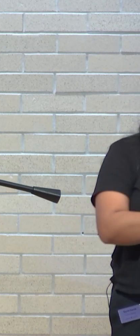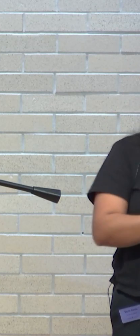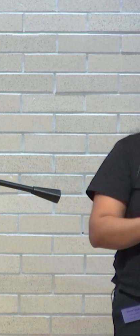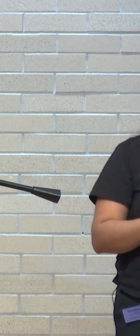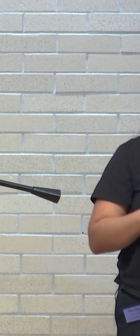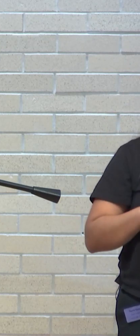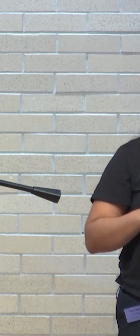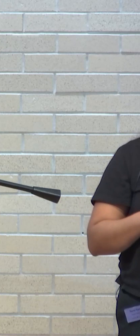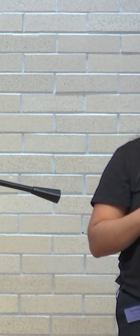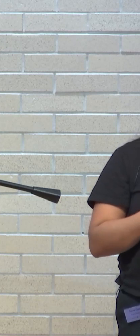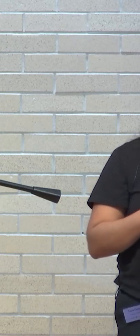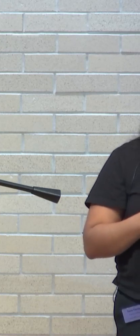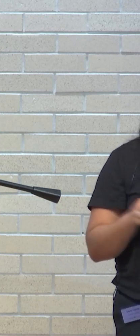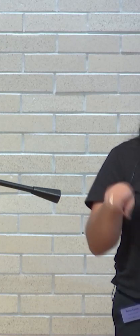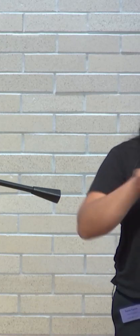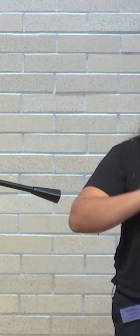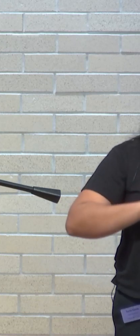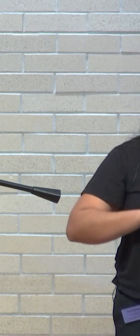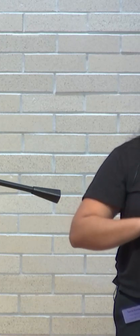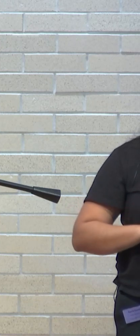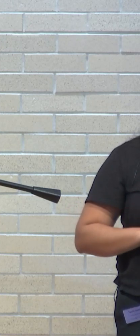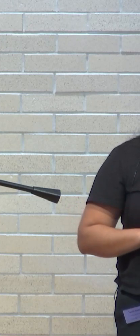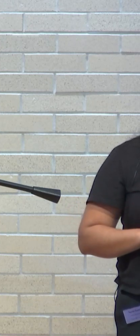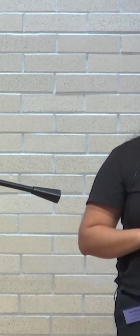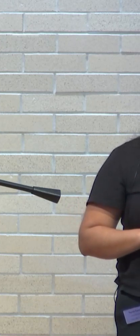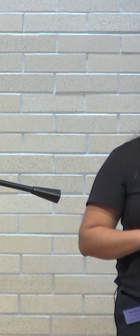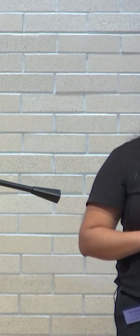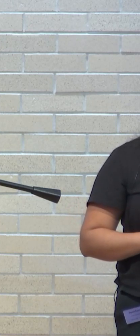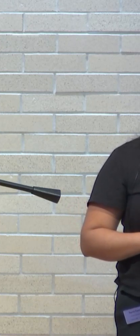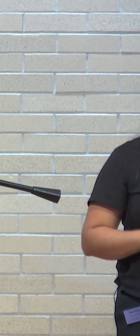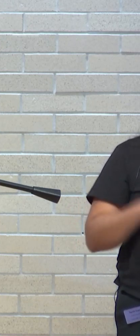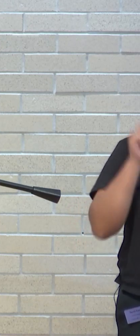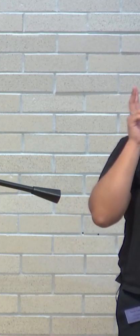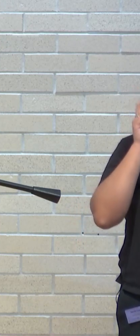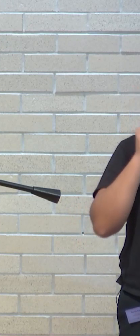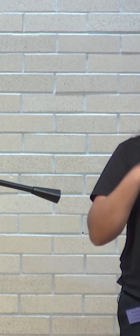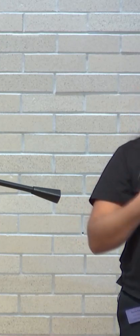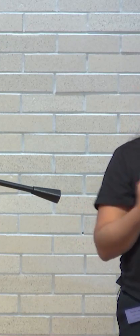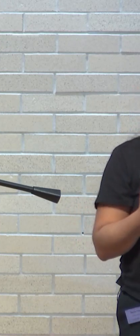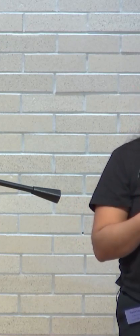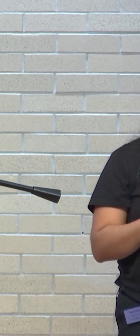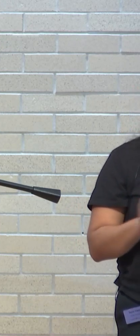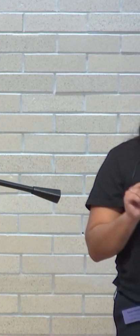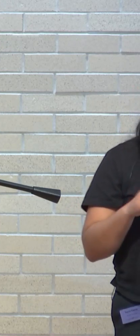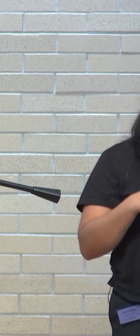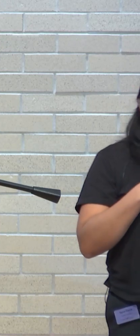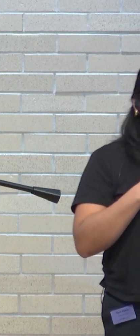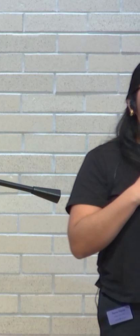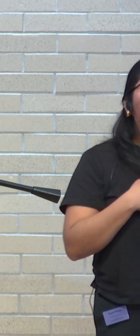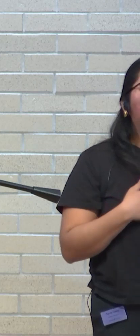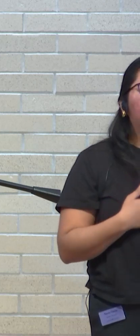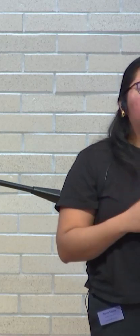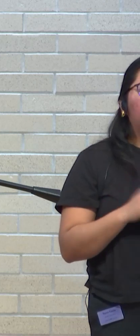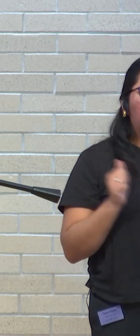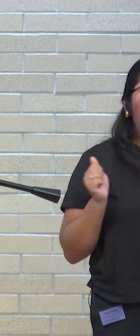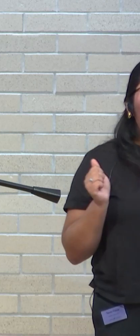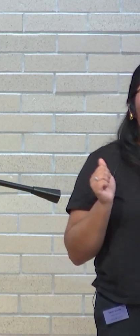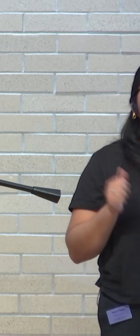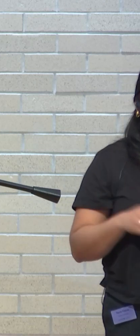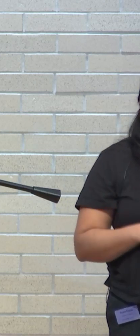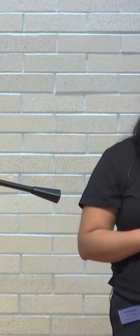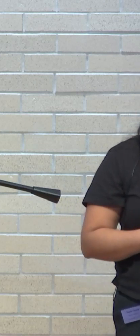you sit in the pews today, you not only open your ears, but also your hearts. Engage with these stories with genuine